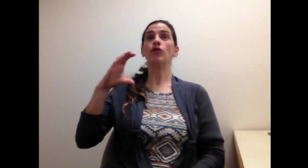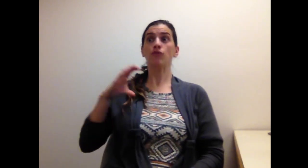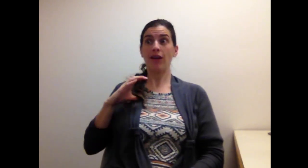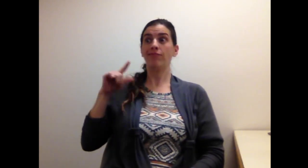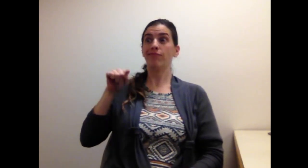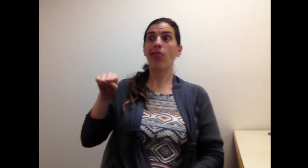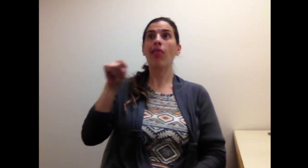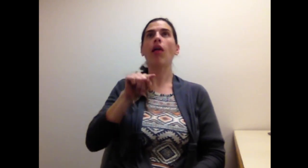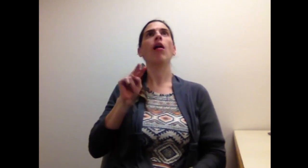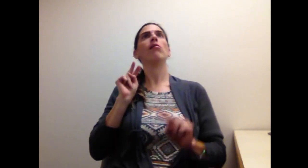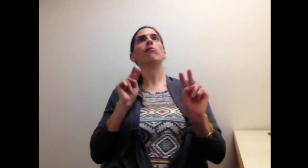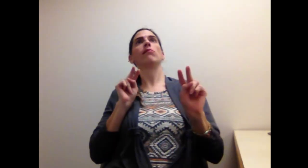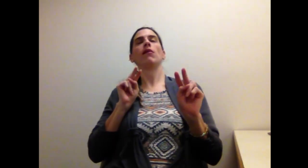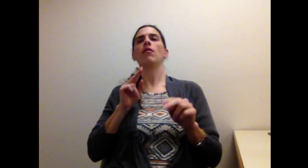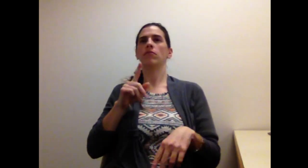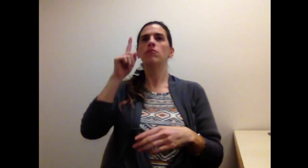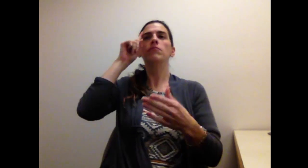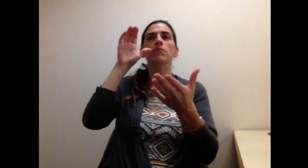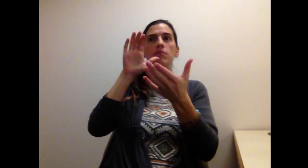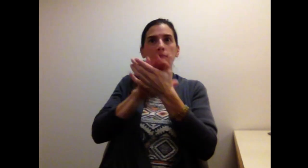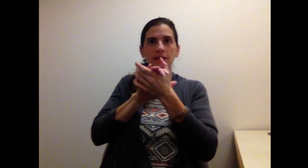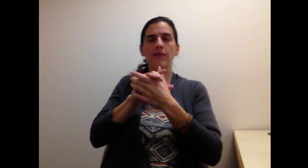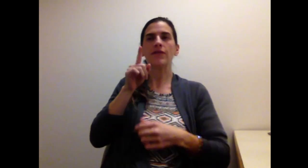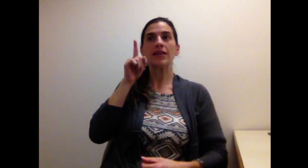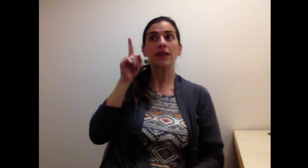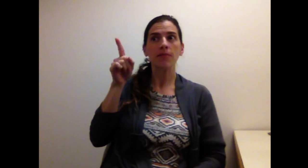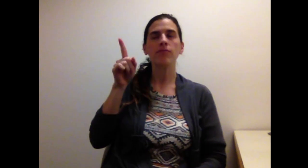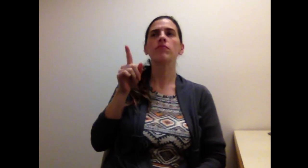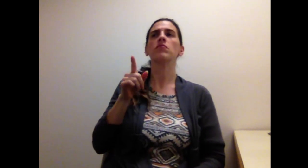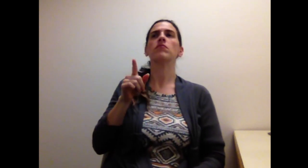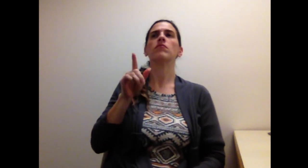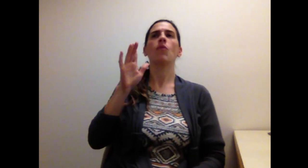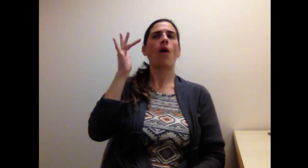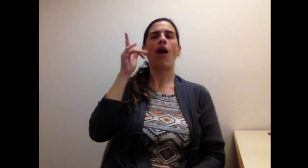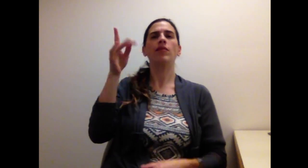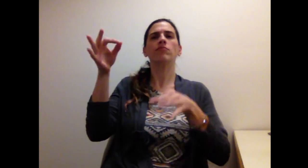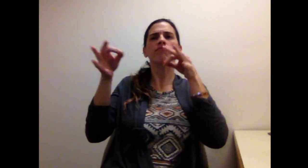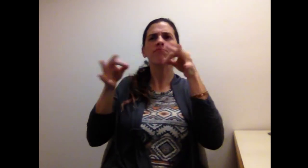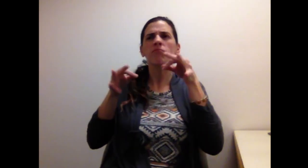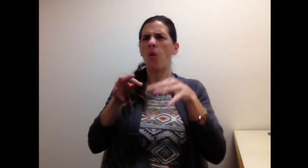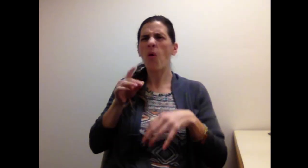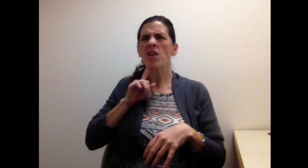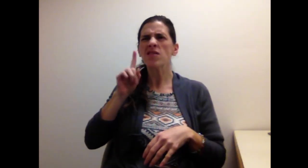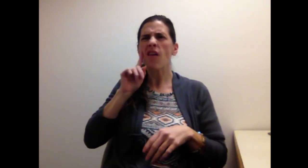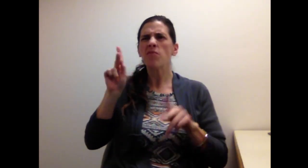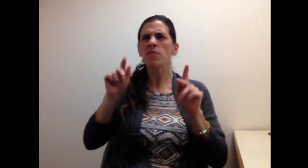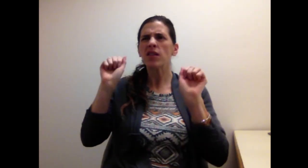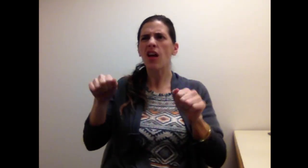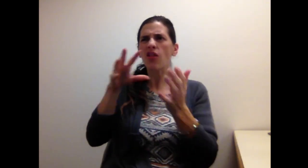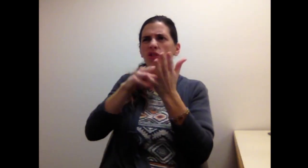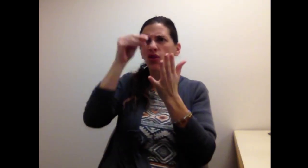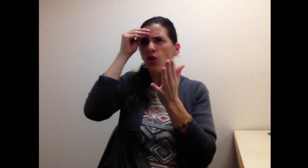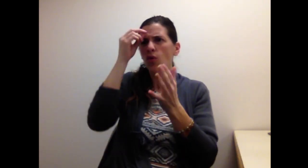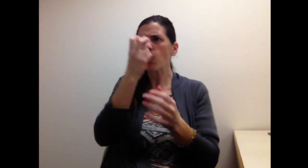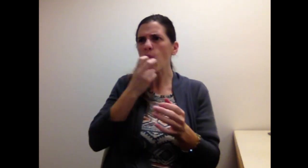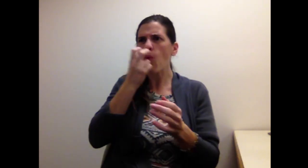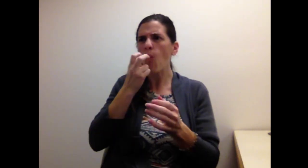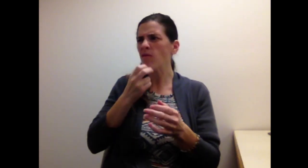He went and presented to the Congress his beliefs. His beliefs were that deaf people could learn oral and